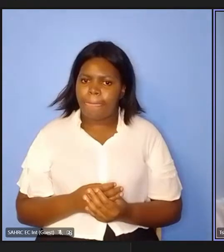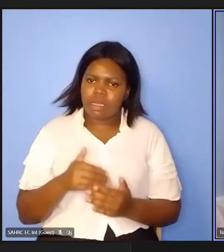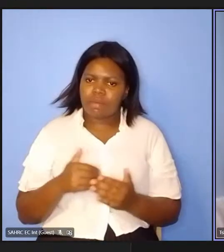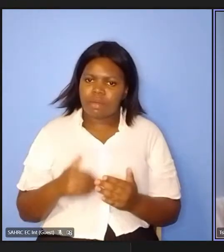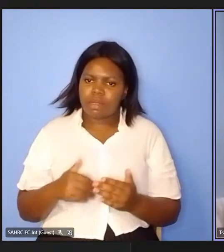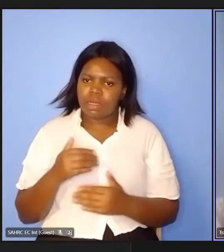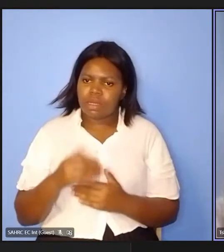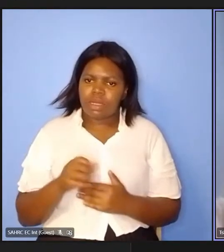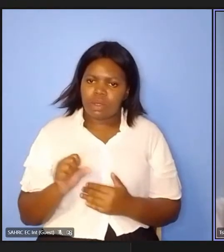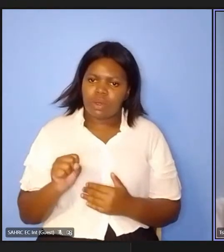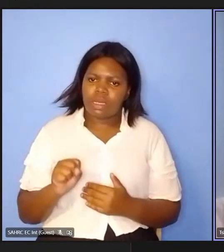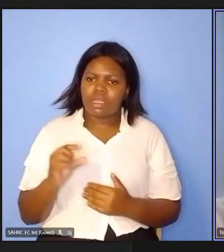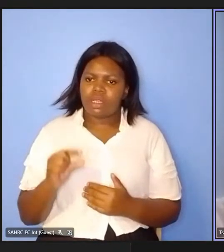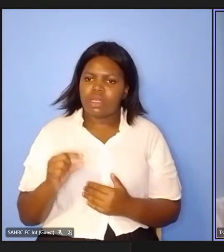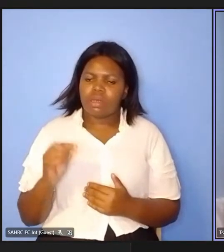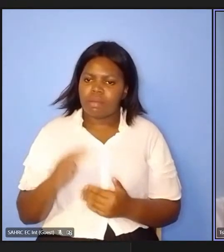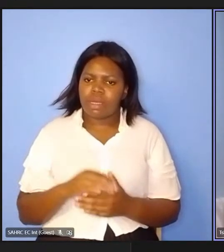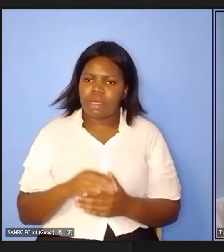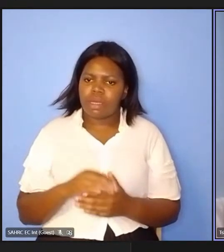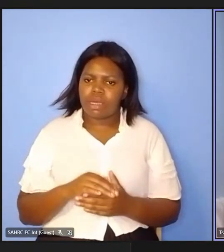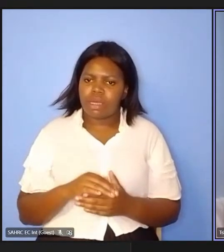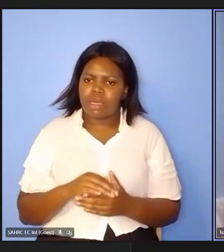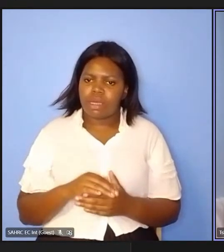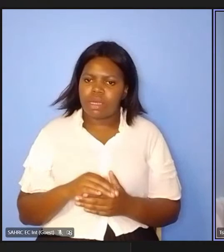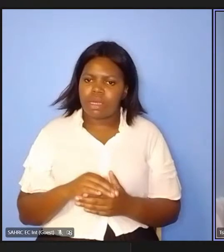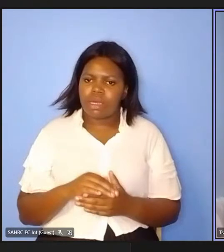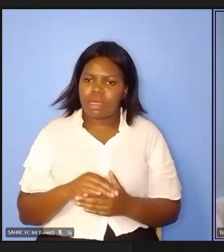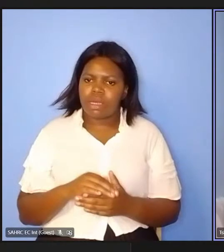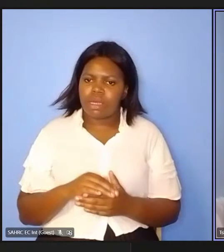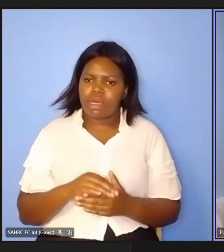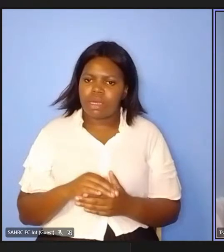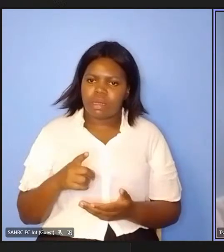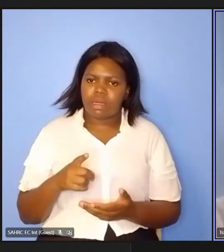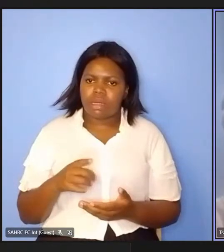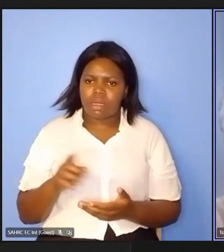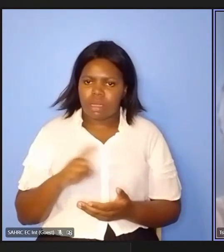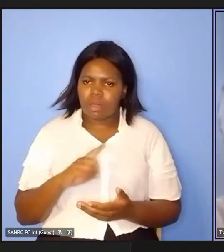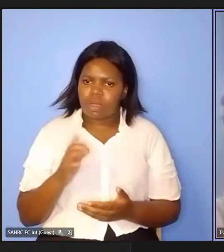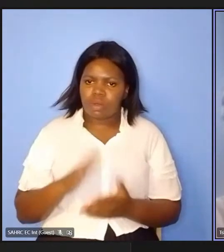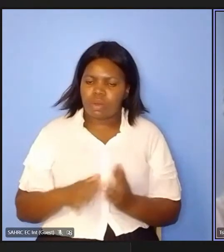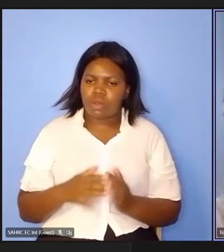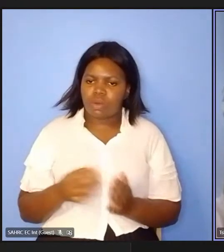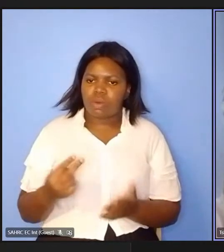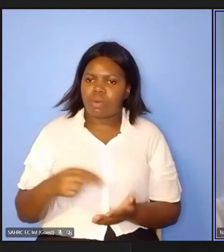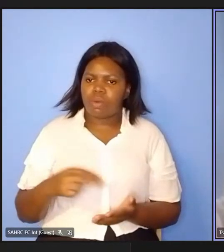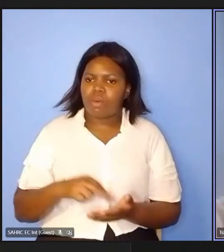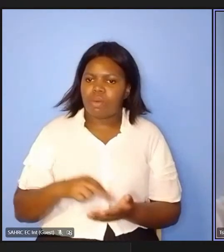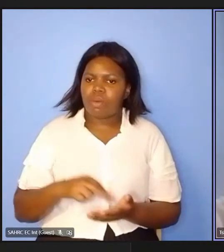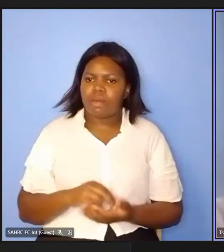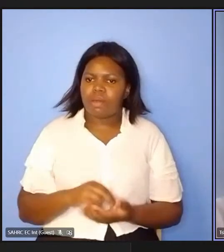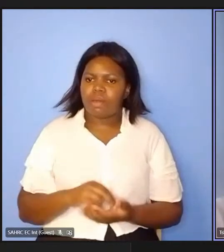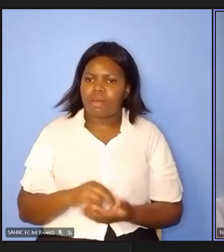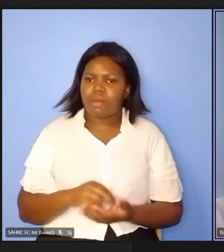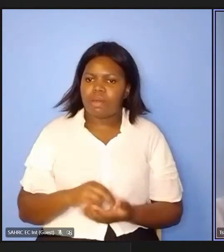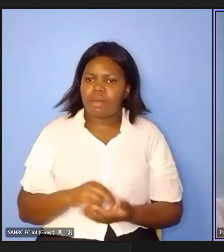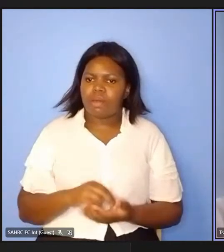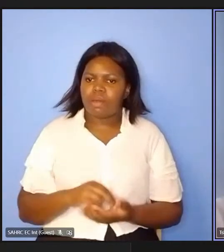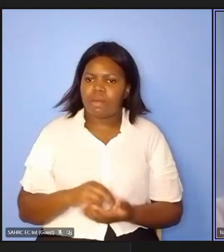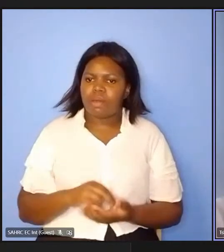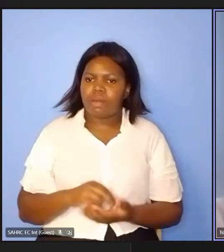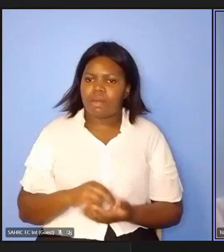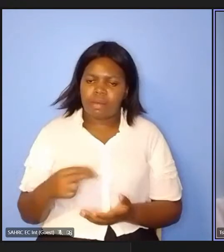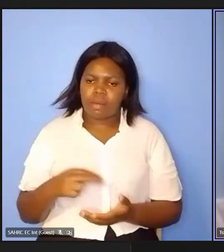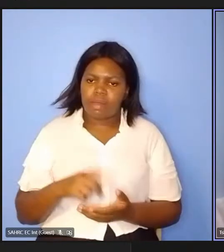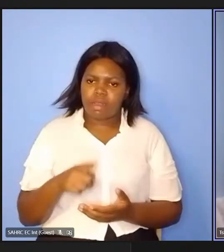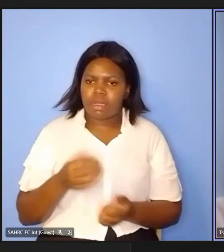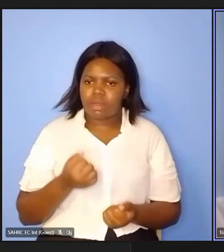we've actually seen a lot of the learners give up and say they're not going to do this. It's also hard for us to bring a lot of these cases to equality